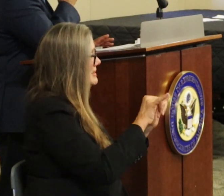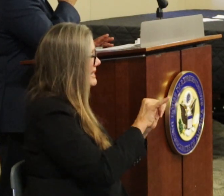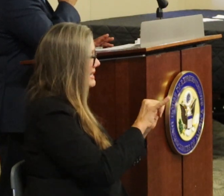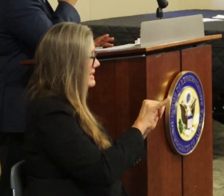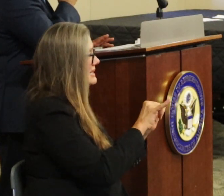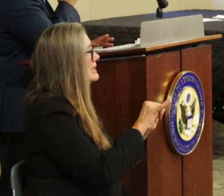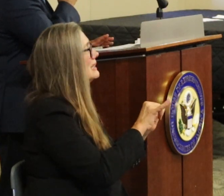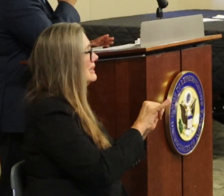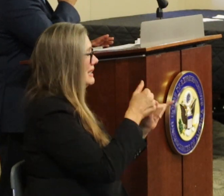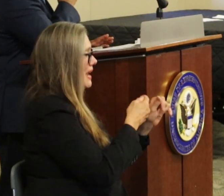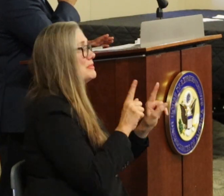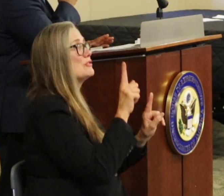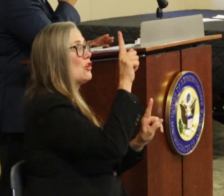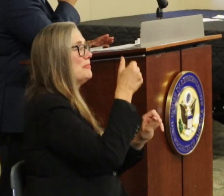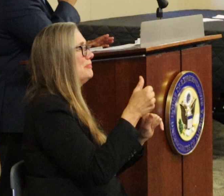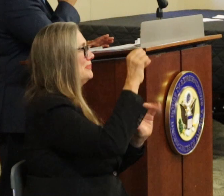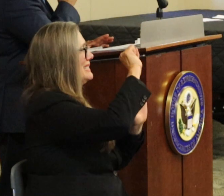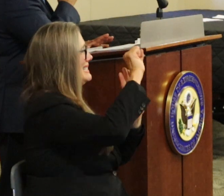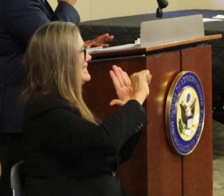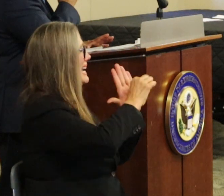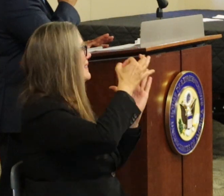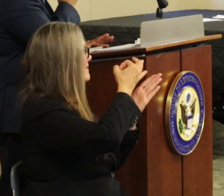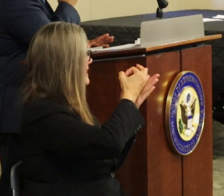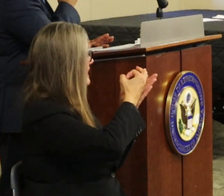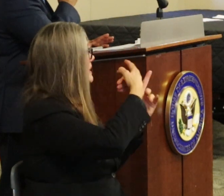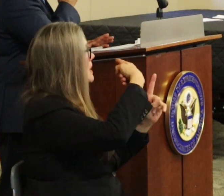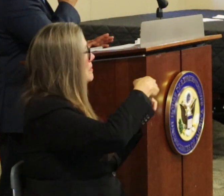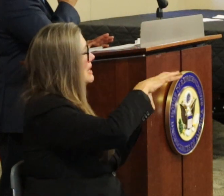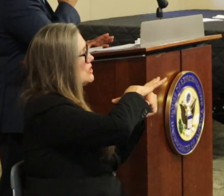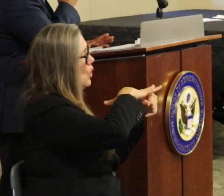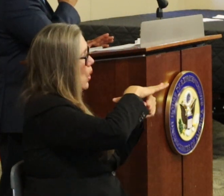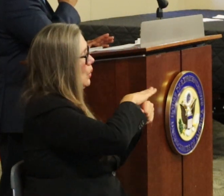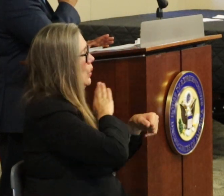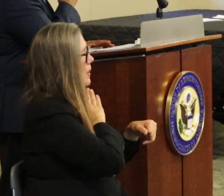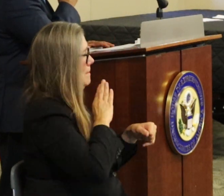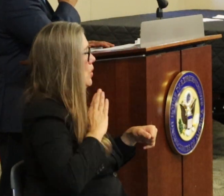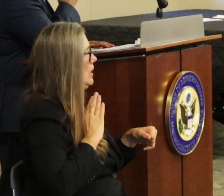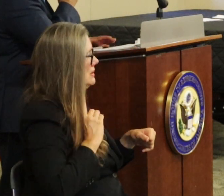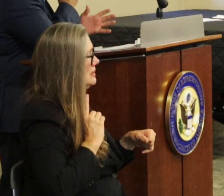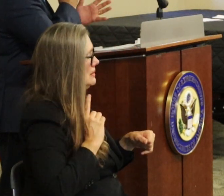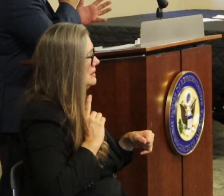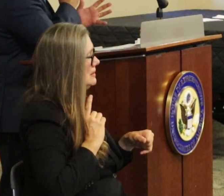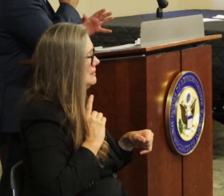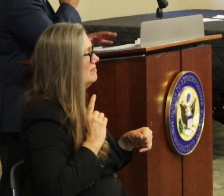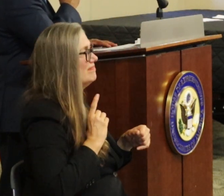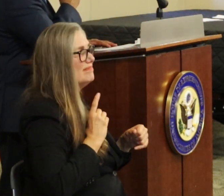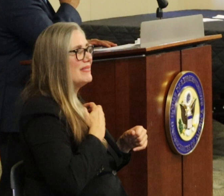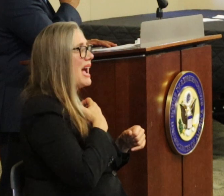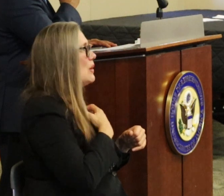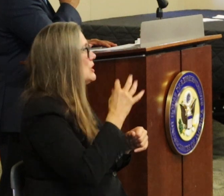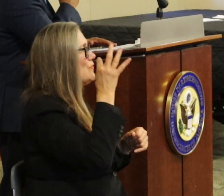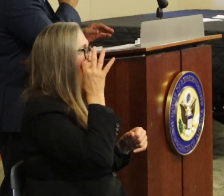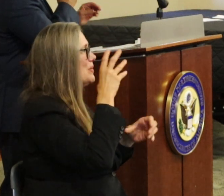is state funding issues and local school board issues. I wish the federal government had